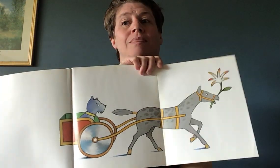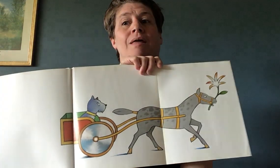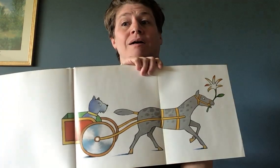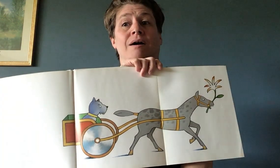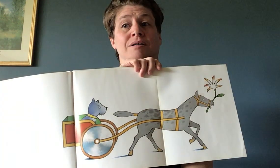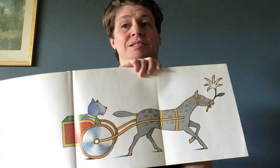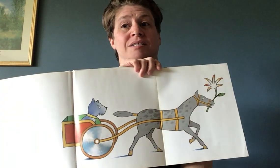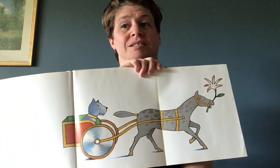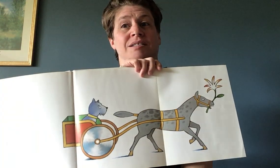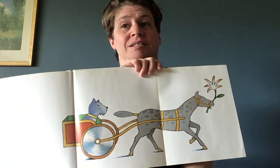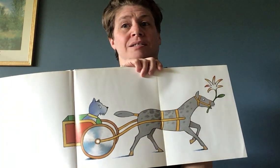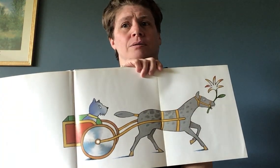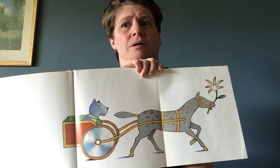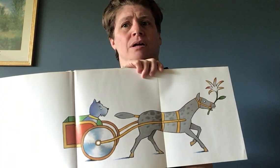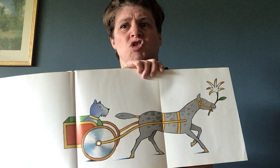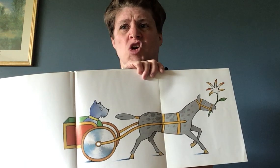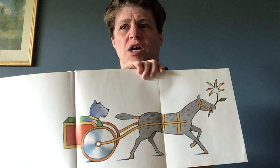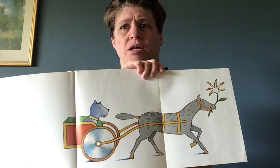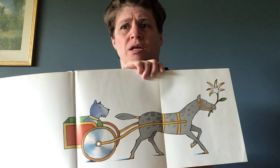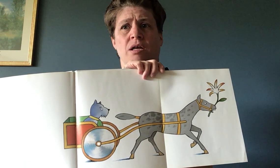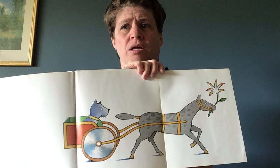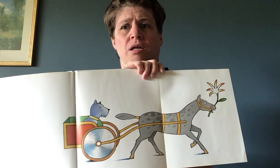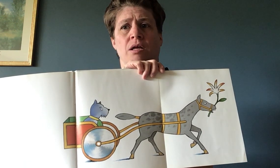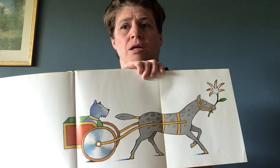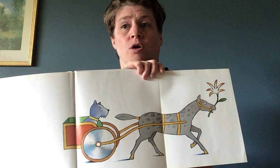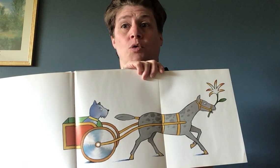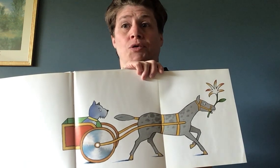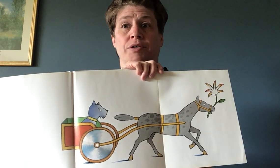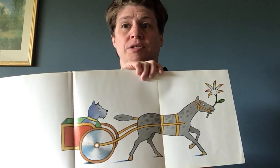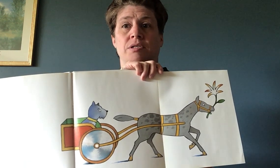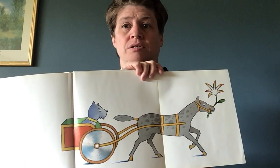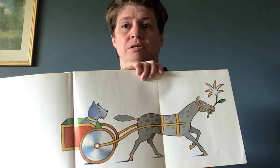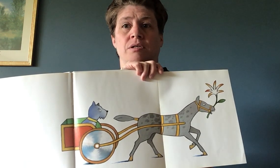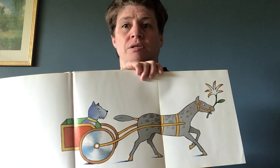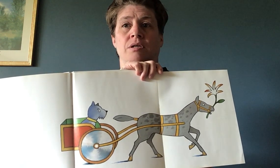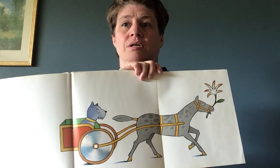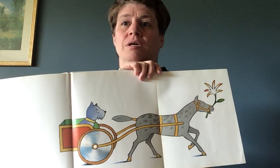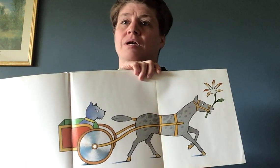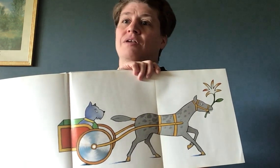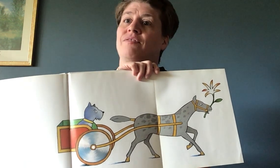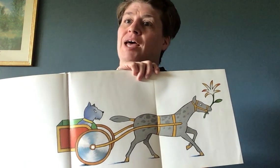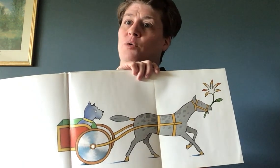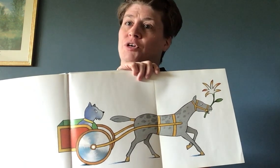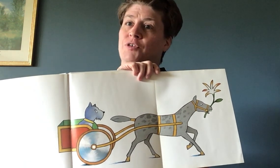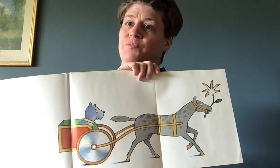A cart, a dog, a horse, and a flower.